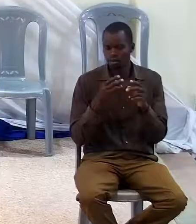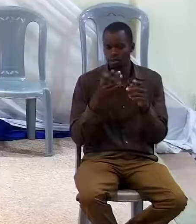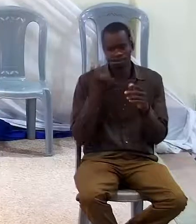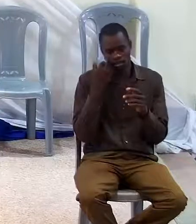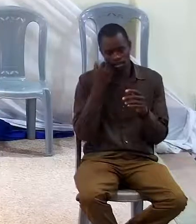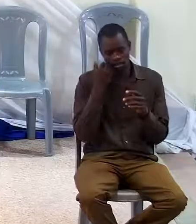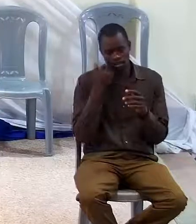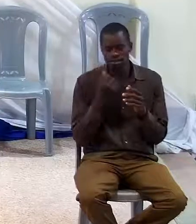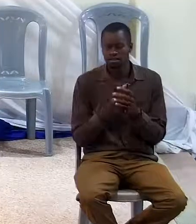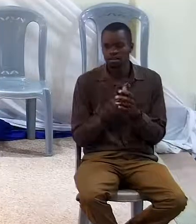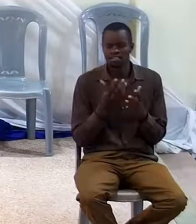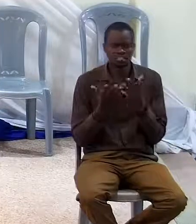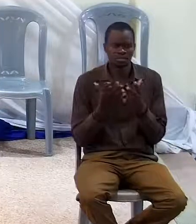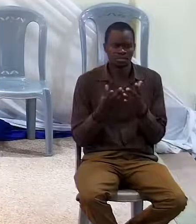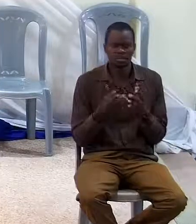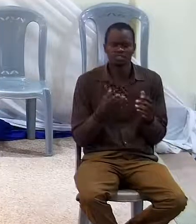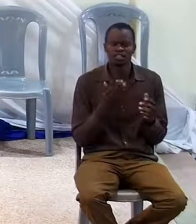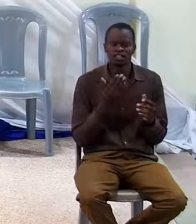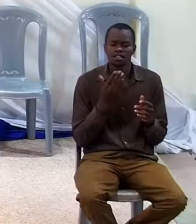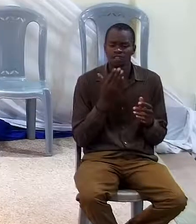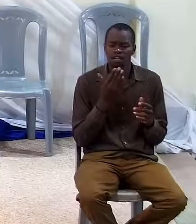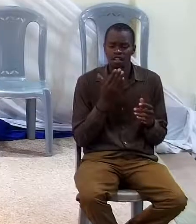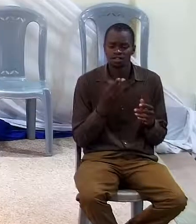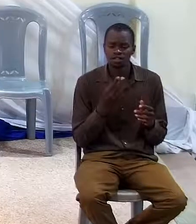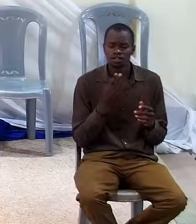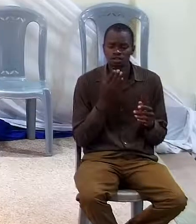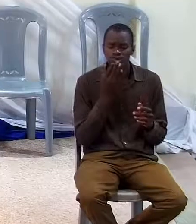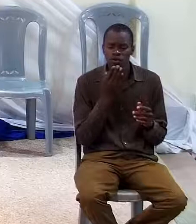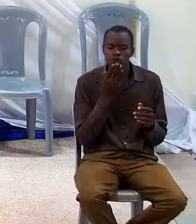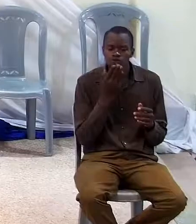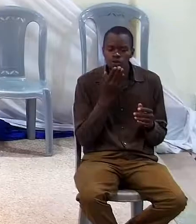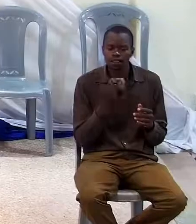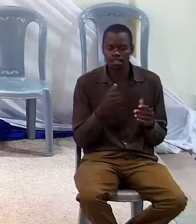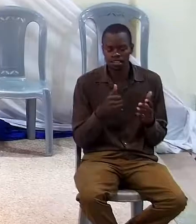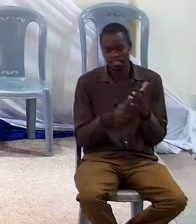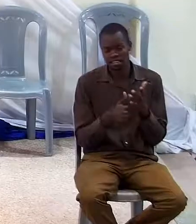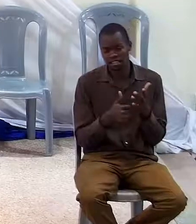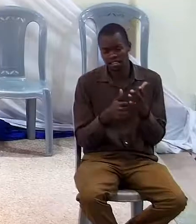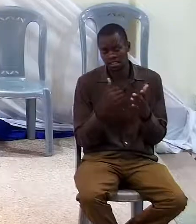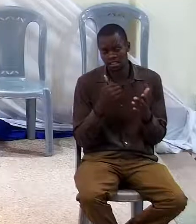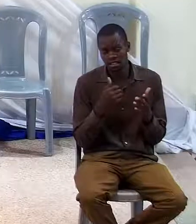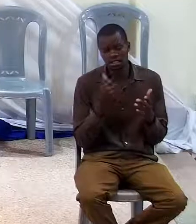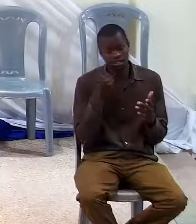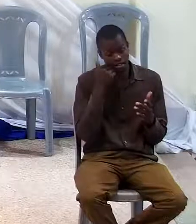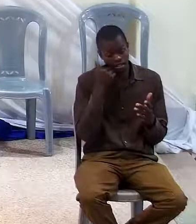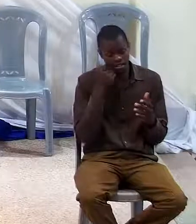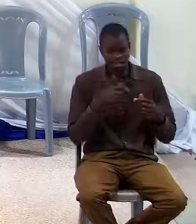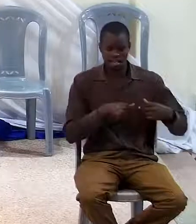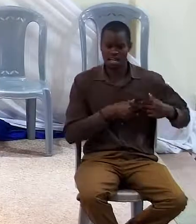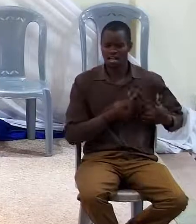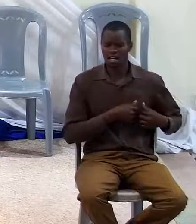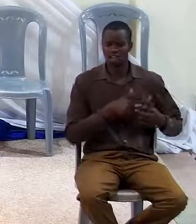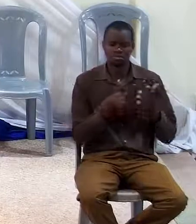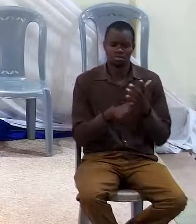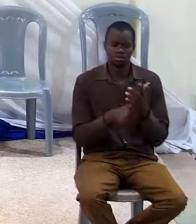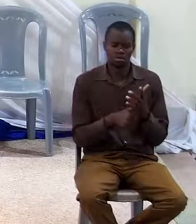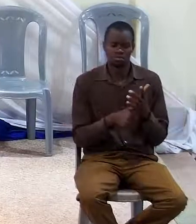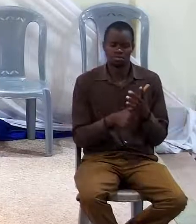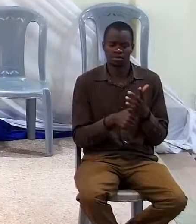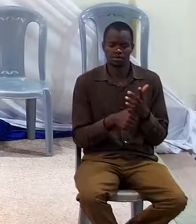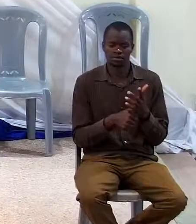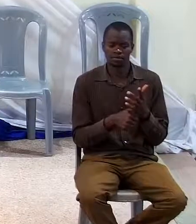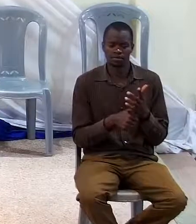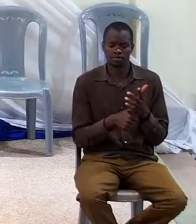high blood pressure, hypertension, heart conditions, a risk to